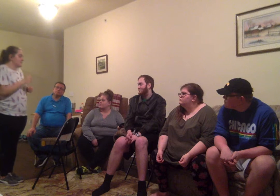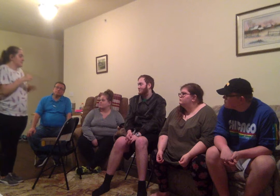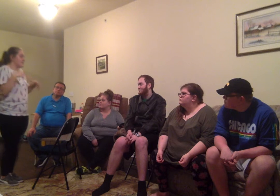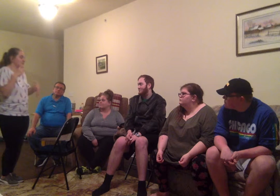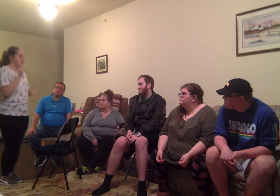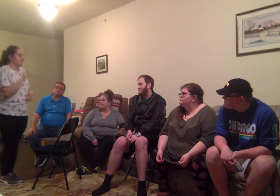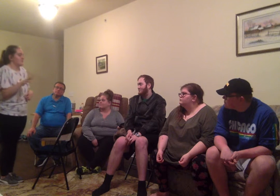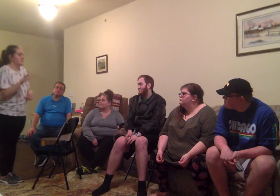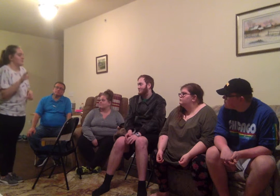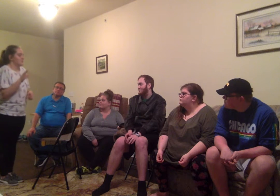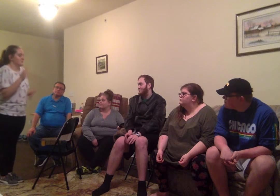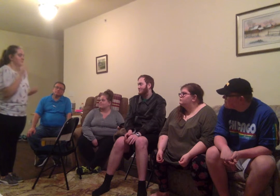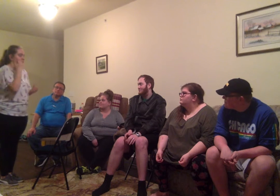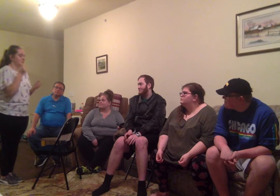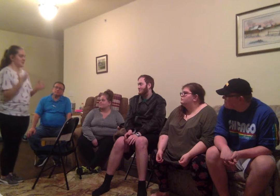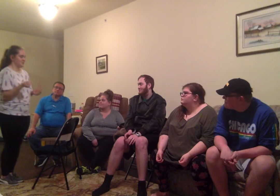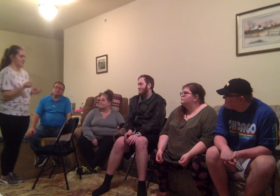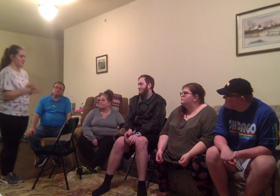the audience or know sign language?